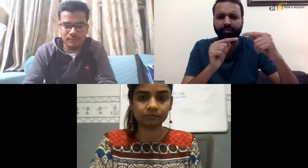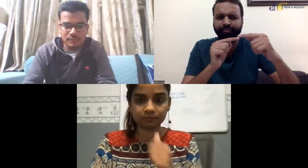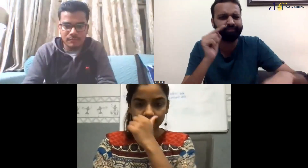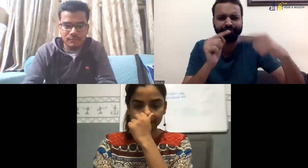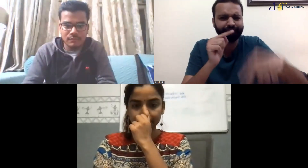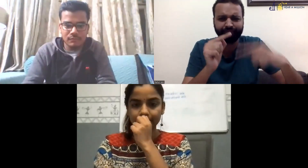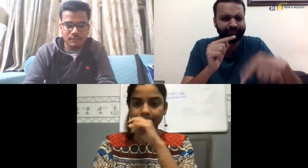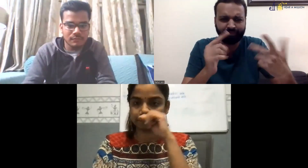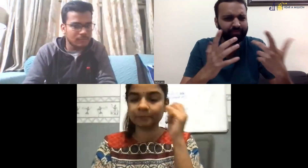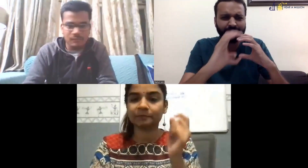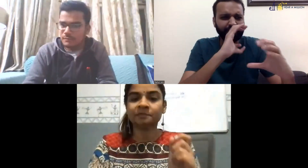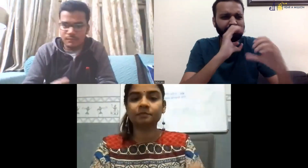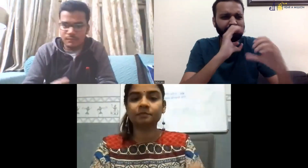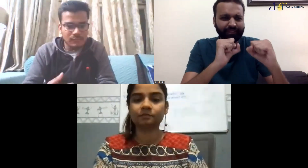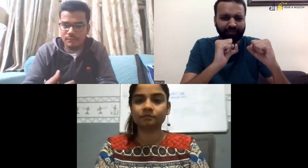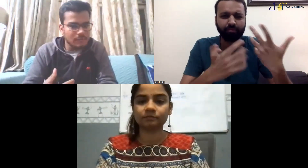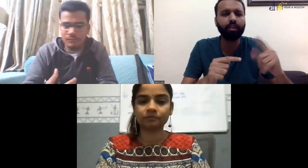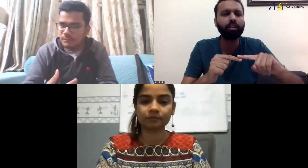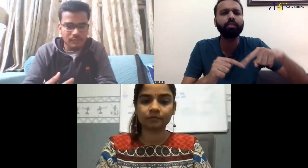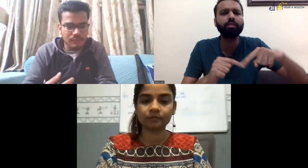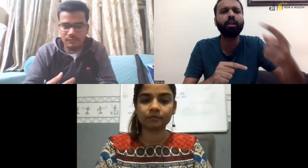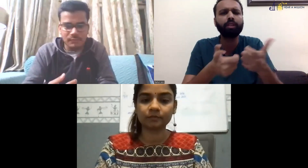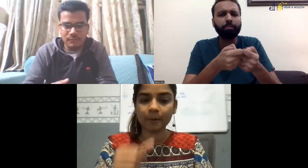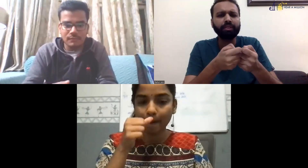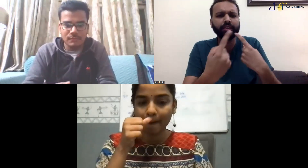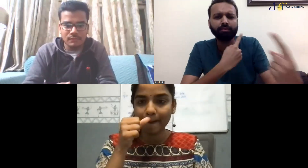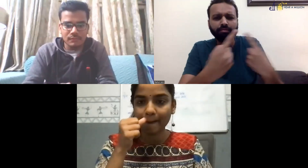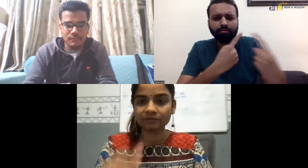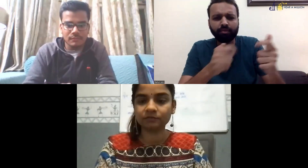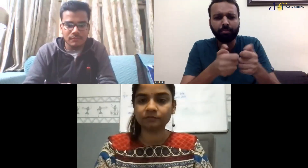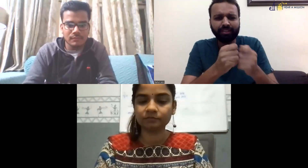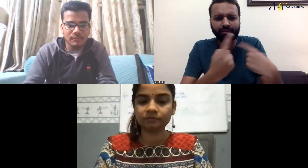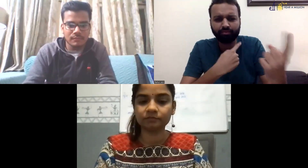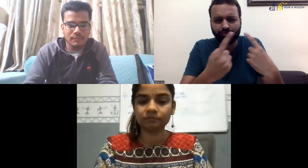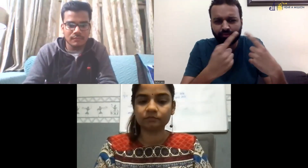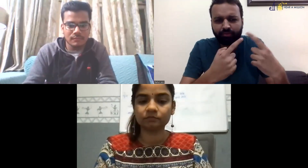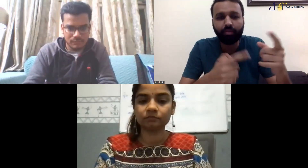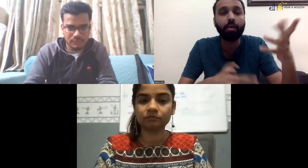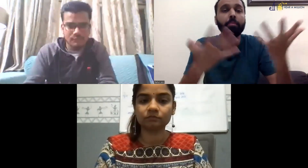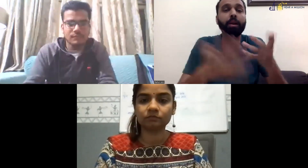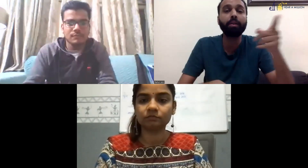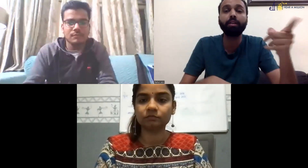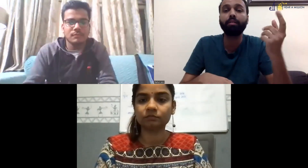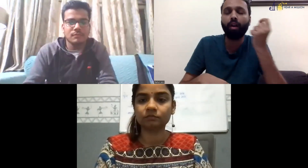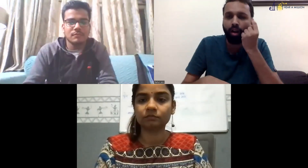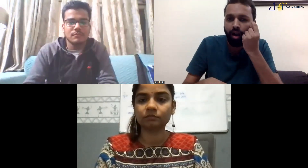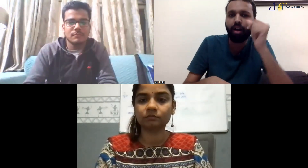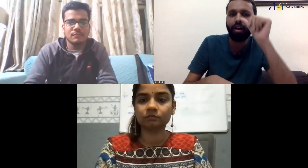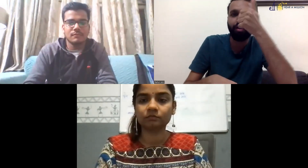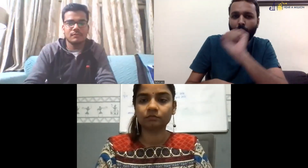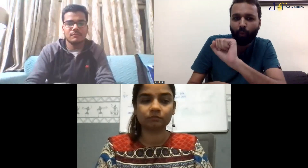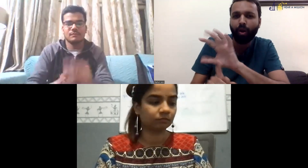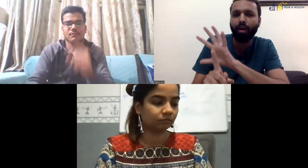you're communicating, if you have friends, Facebook friends, and there's no clear communication,